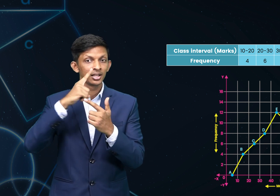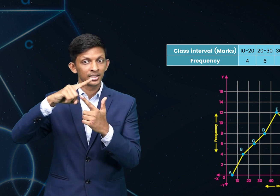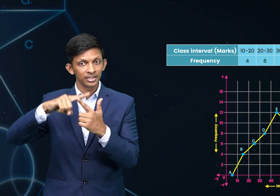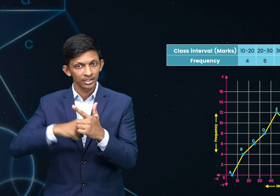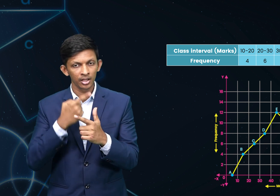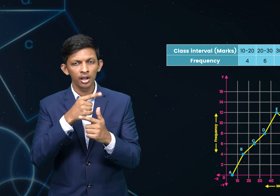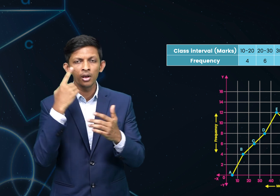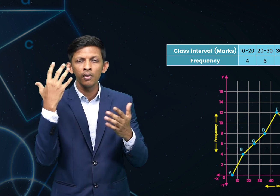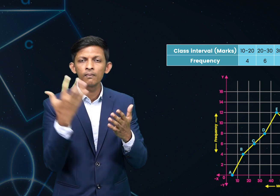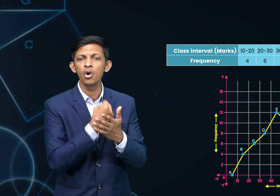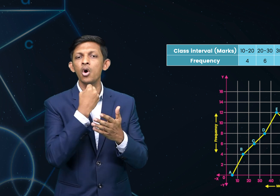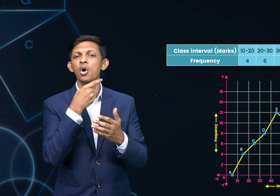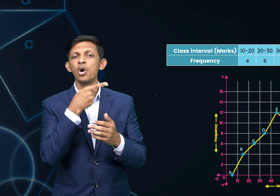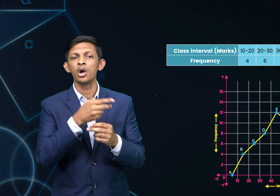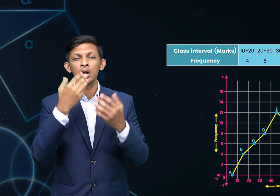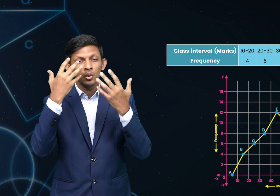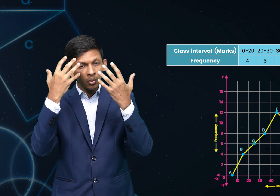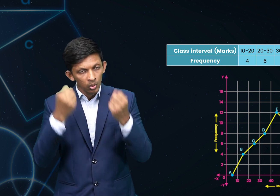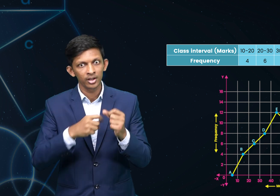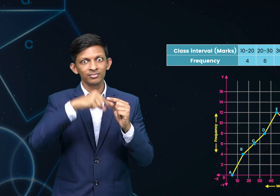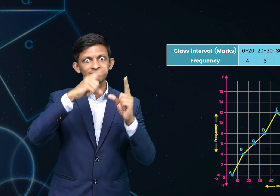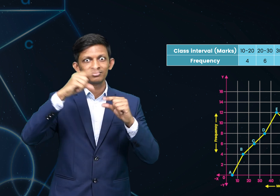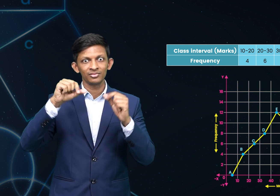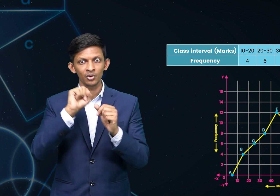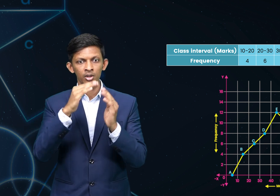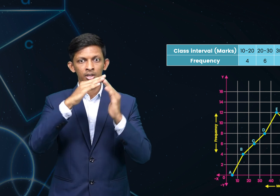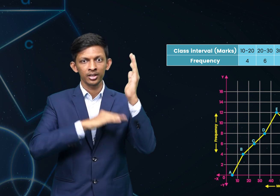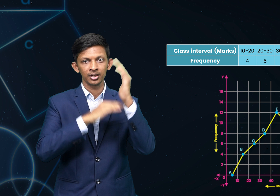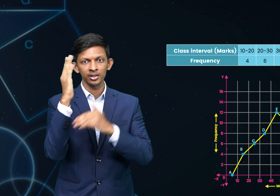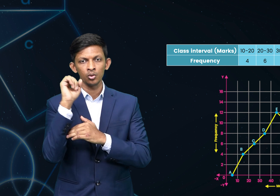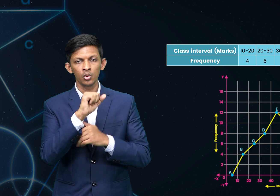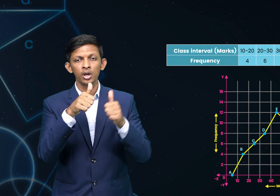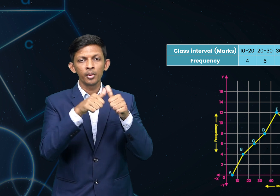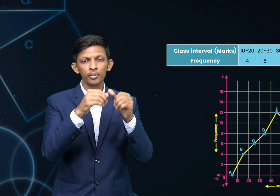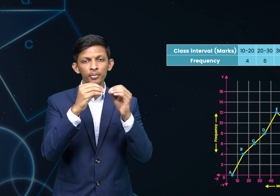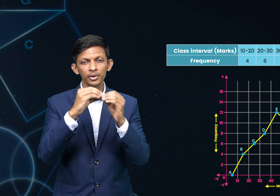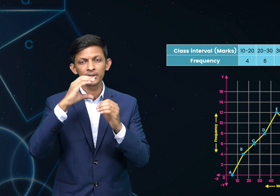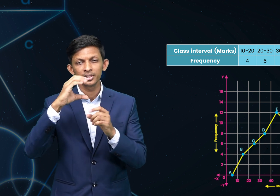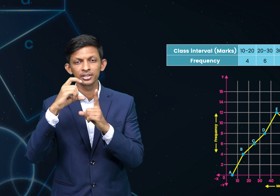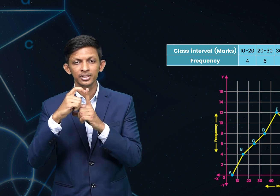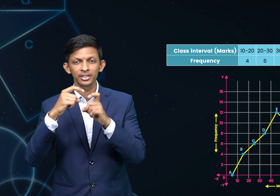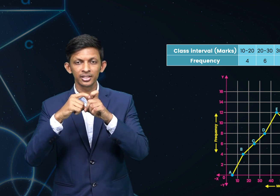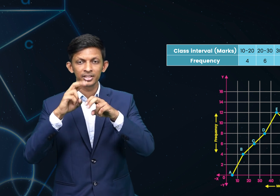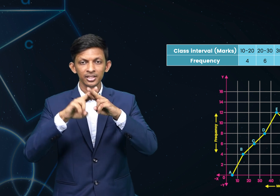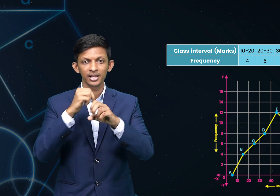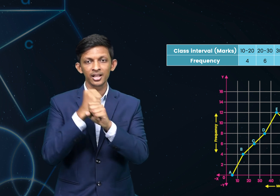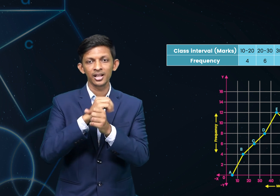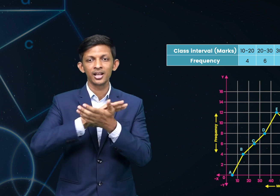IJ to obtain the required frequency polygon A, B, C, D, E, F,